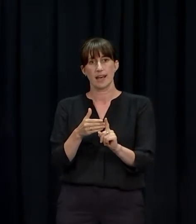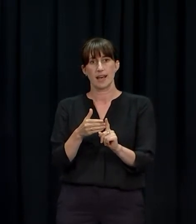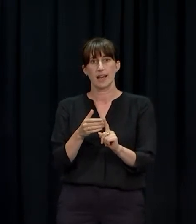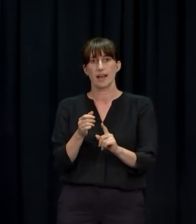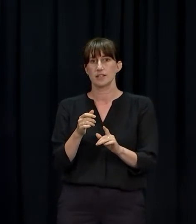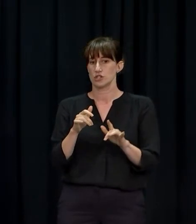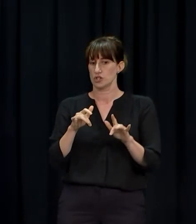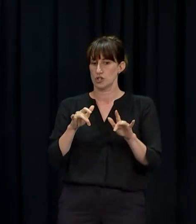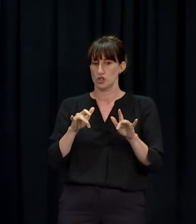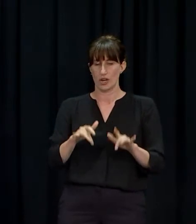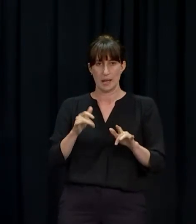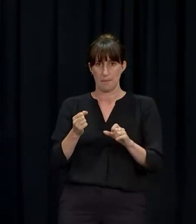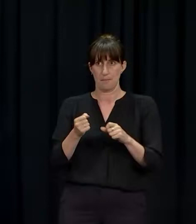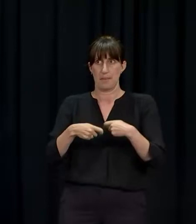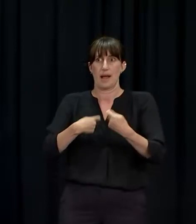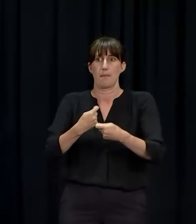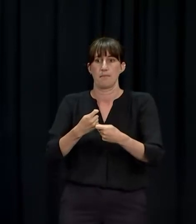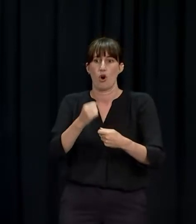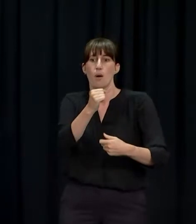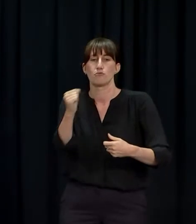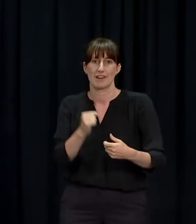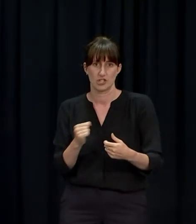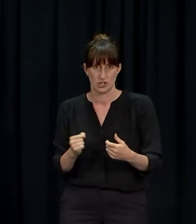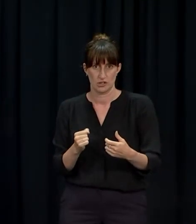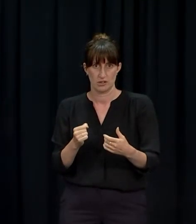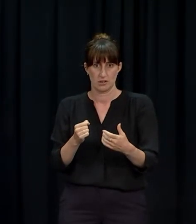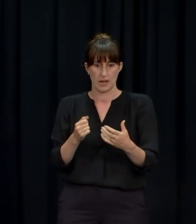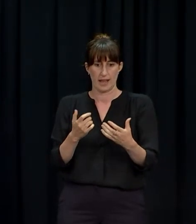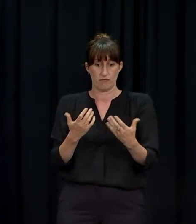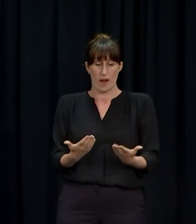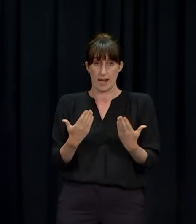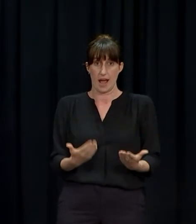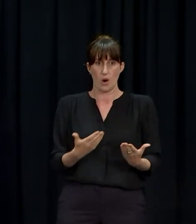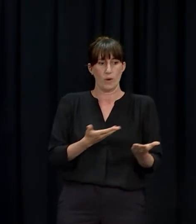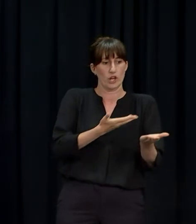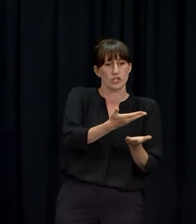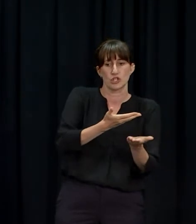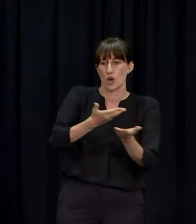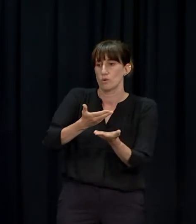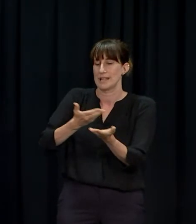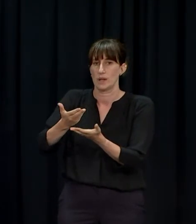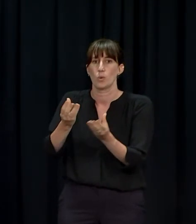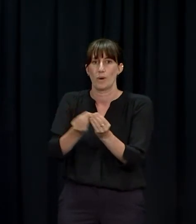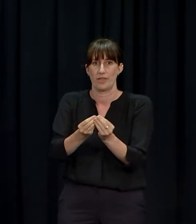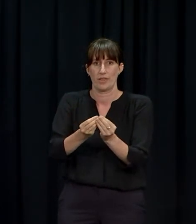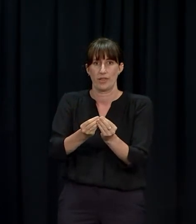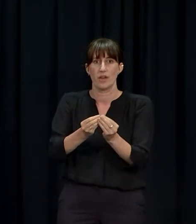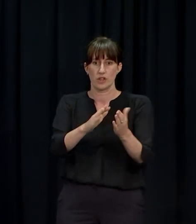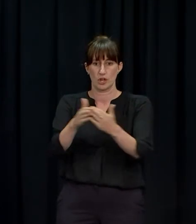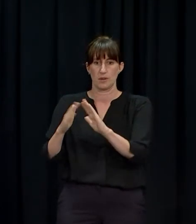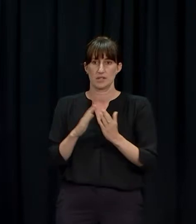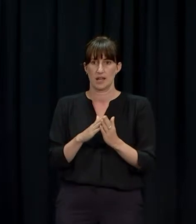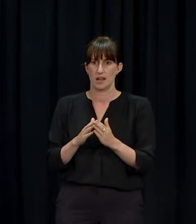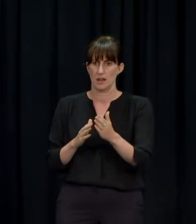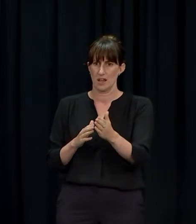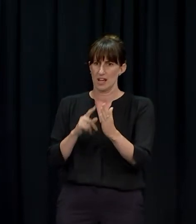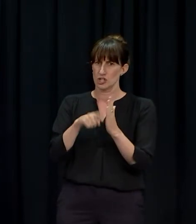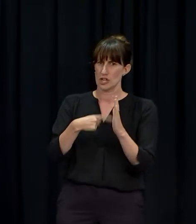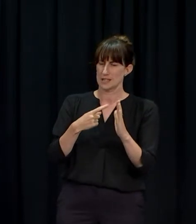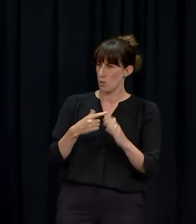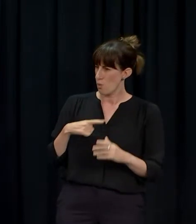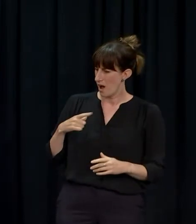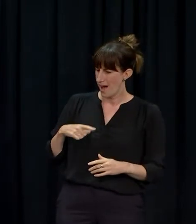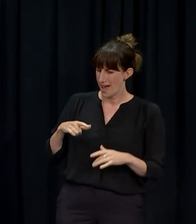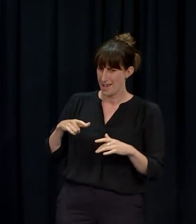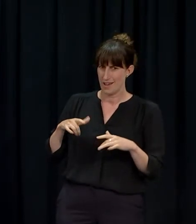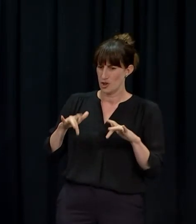consult with various parts of the sector on, and we are doing that now. Why haven't you done that before? Why haven't you done that before? Why would you do it afterwards? Why